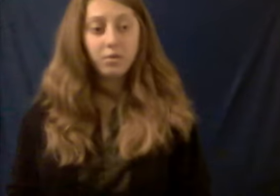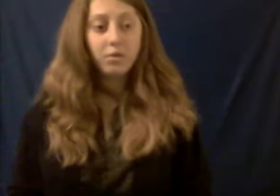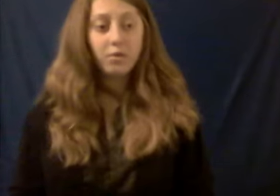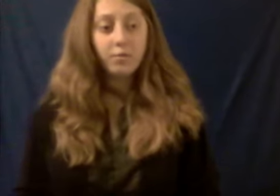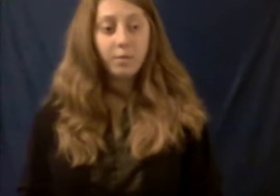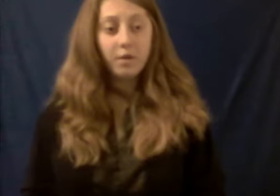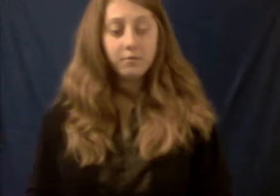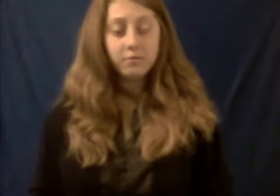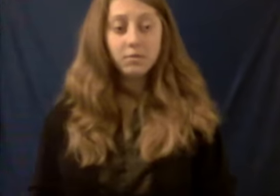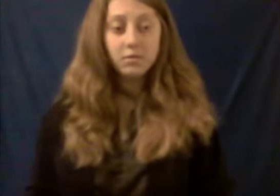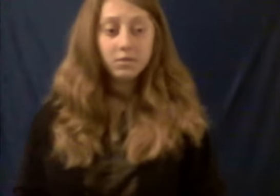She's 12.